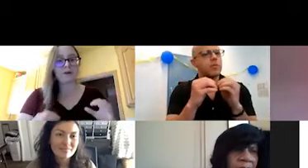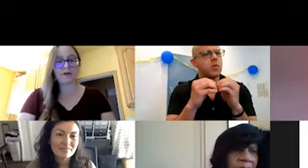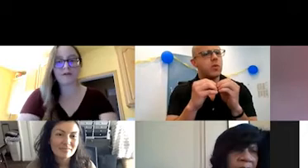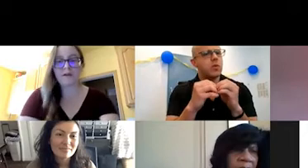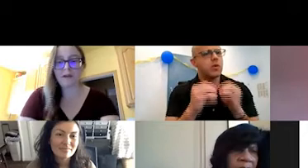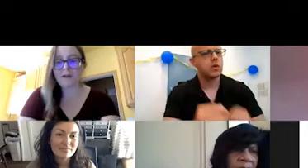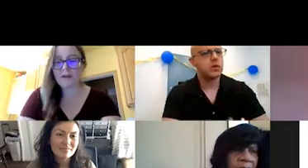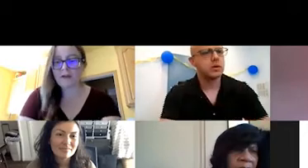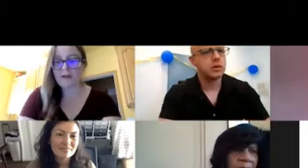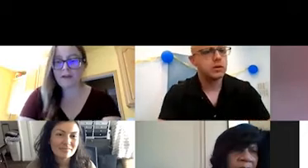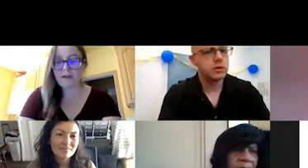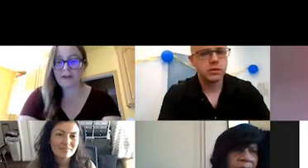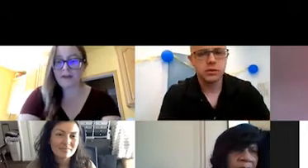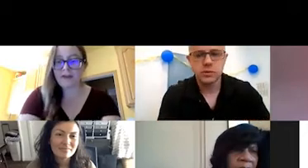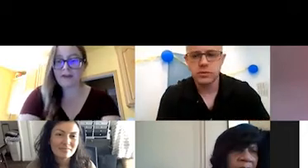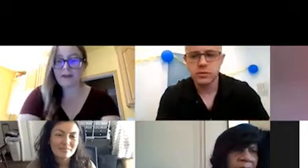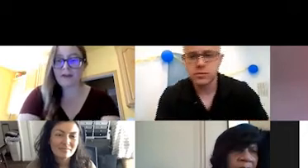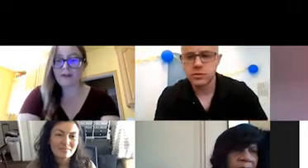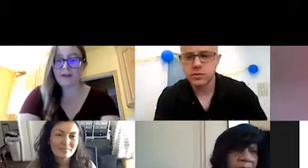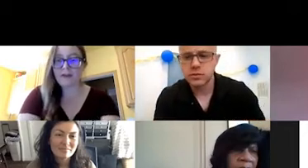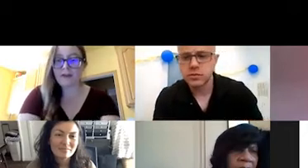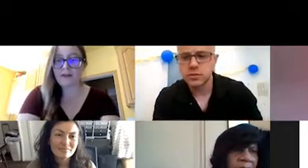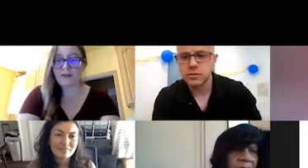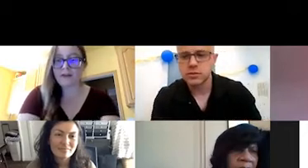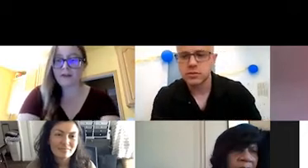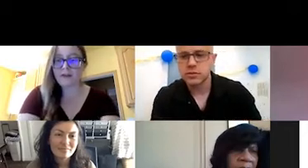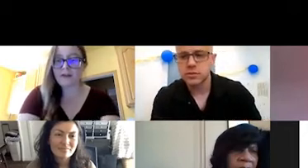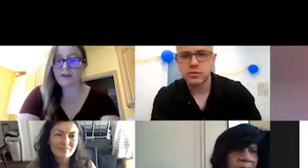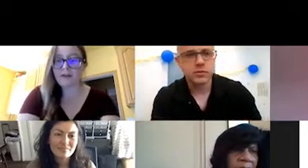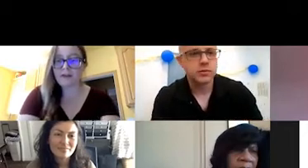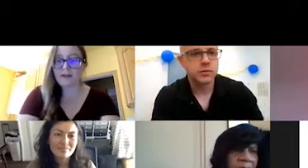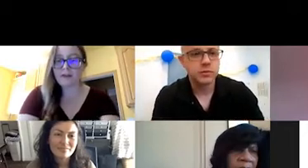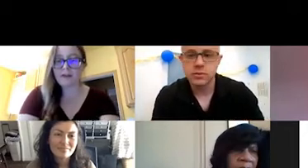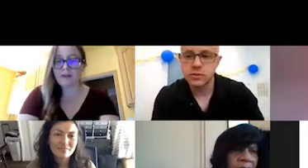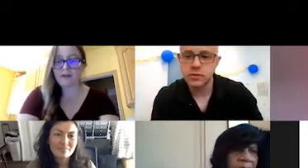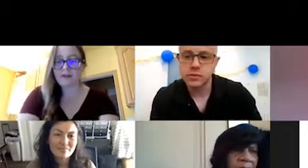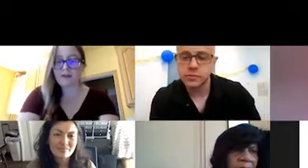What do you mean? Can you expand on that more a little bit, please?